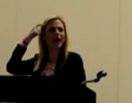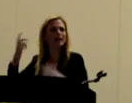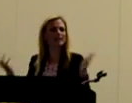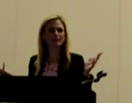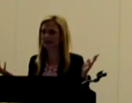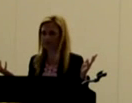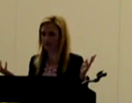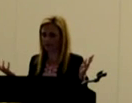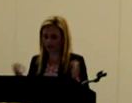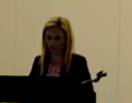lies in the mind.